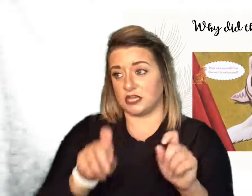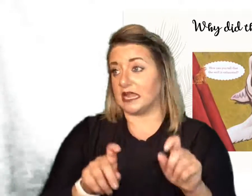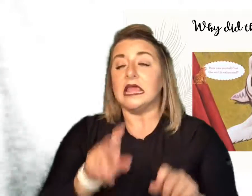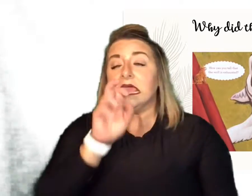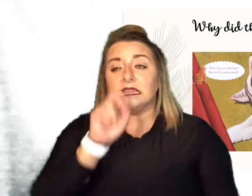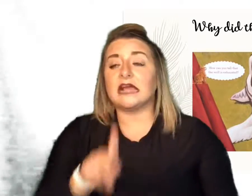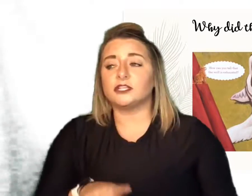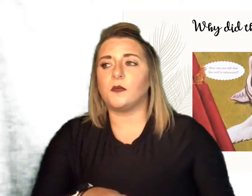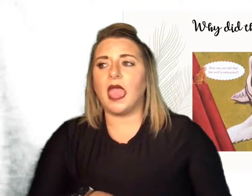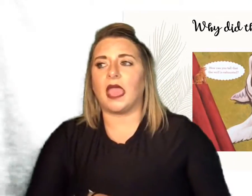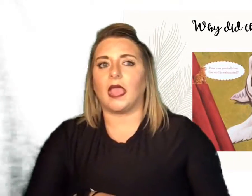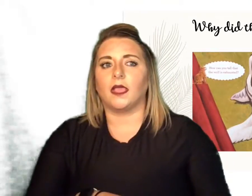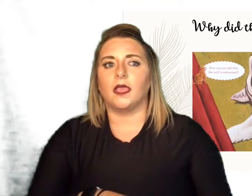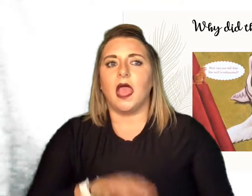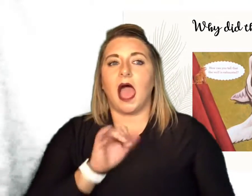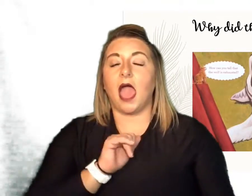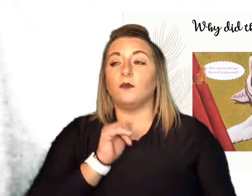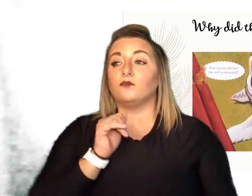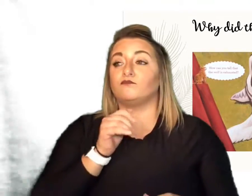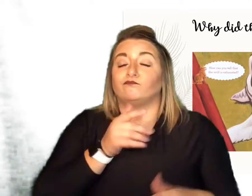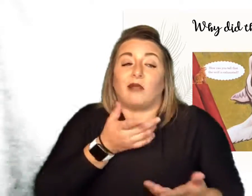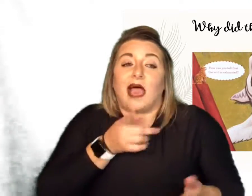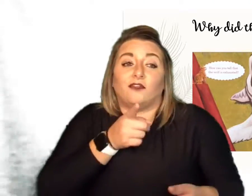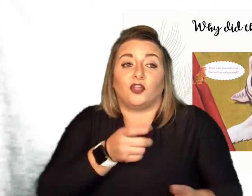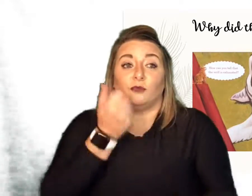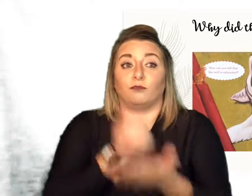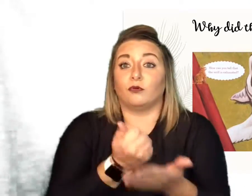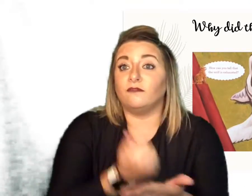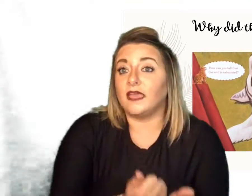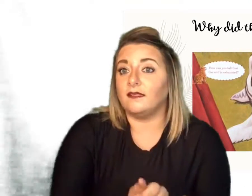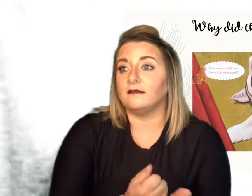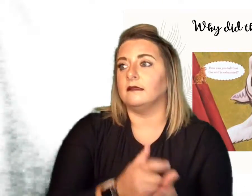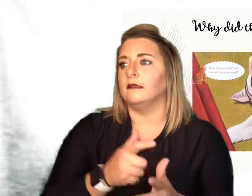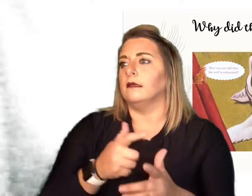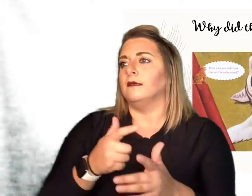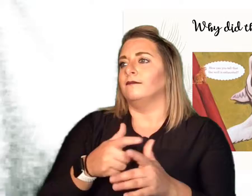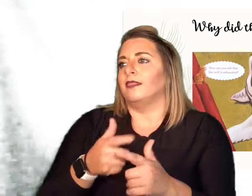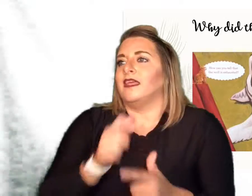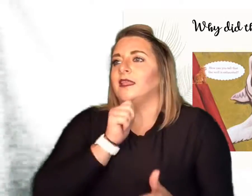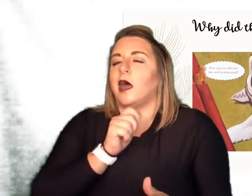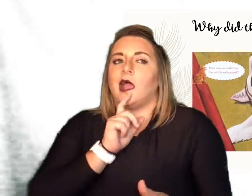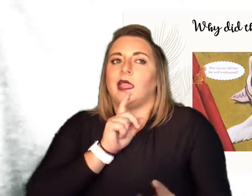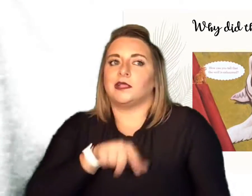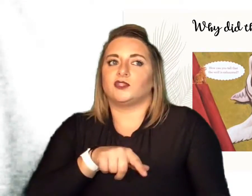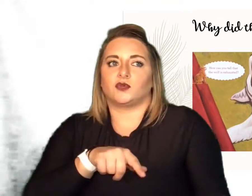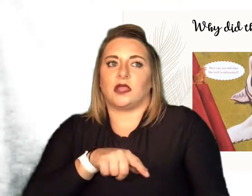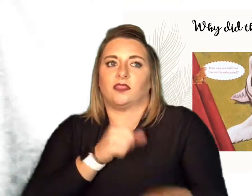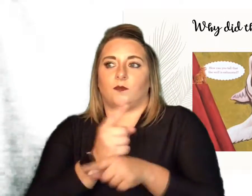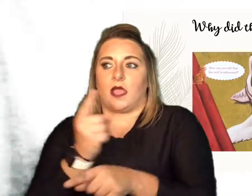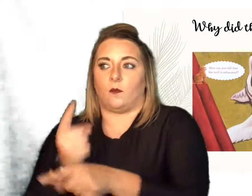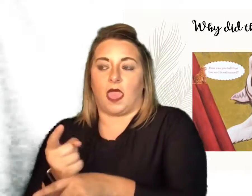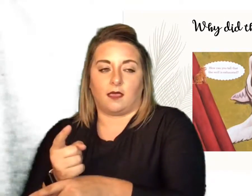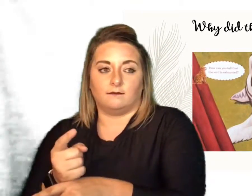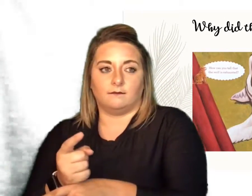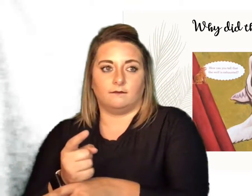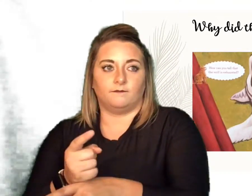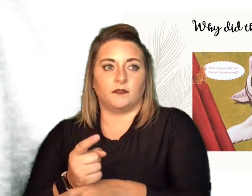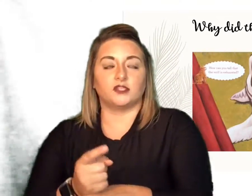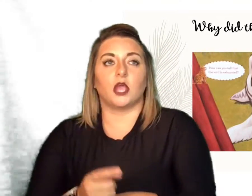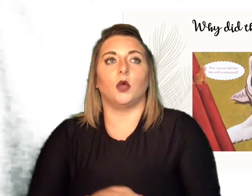the question. That's okay. I would rather you prove it than not answer it the right